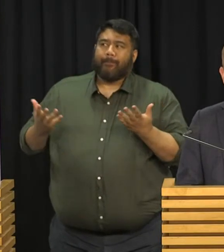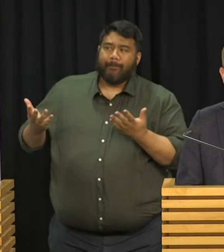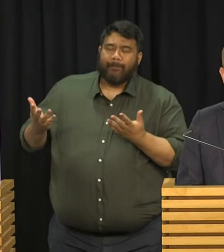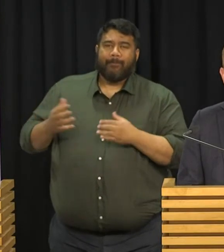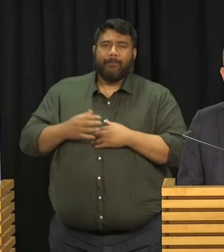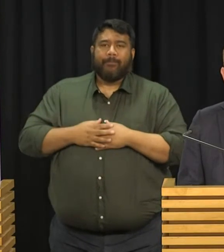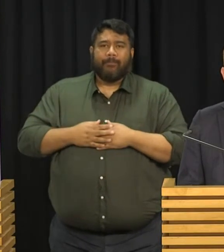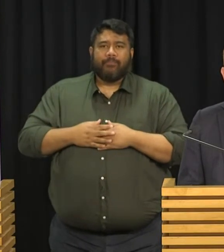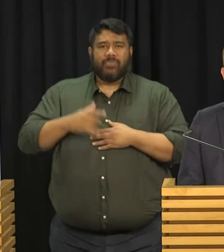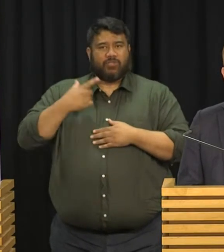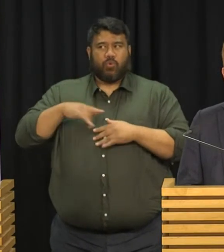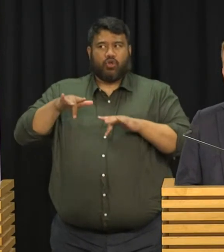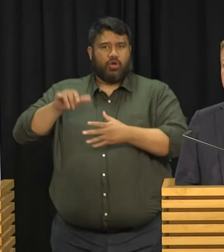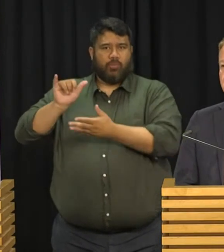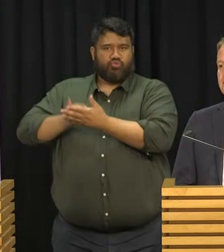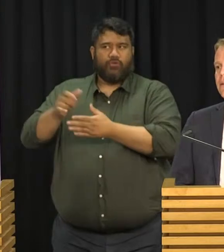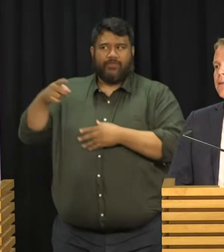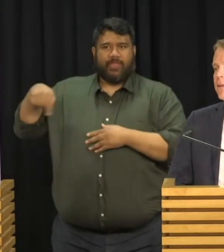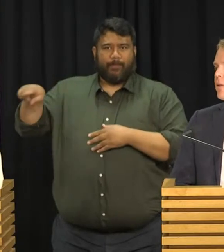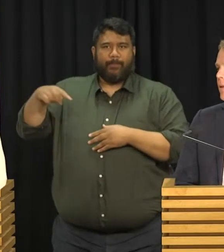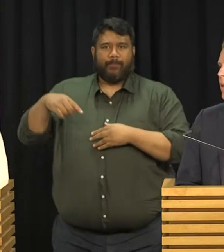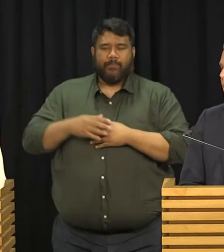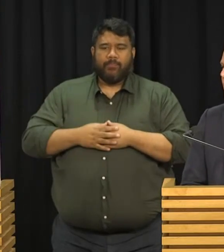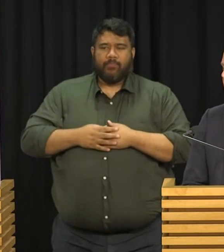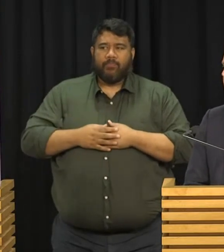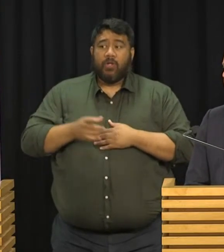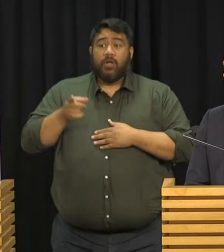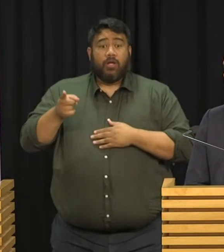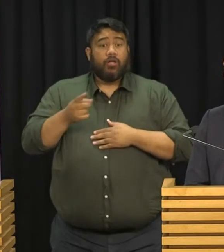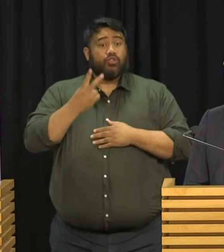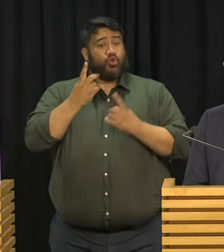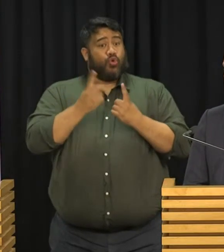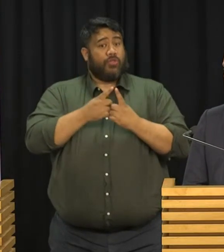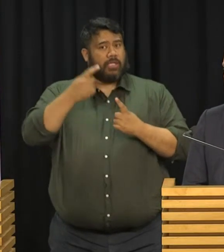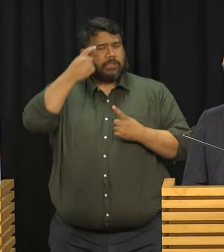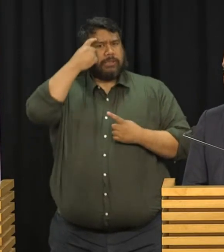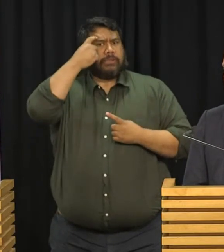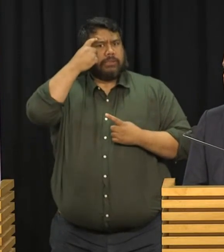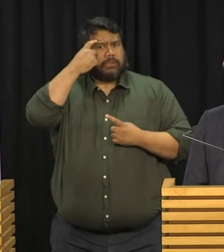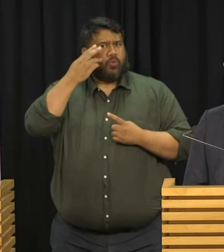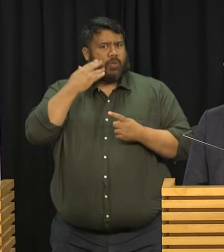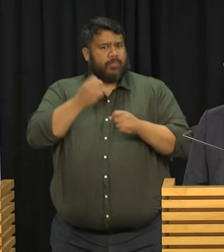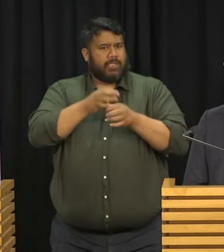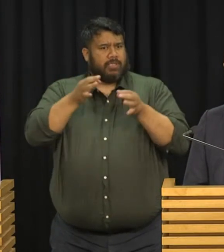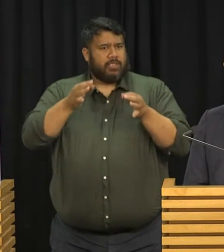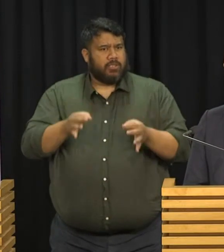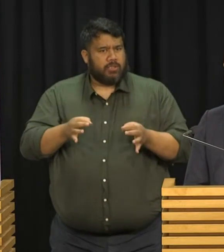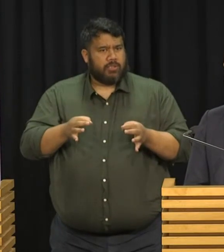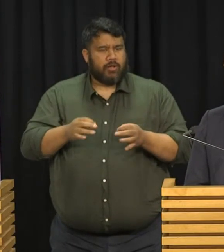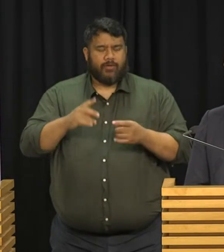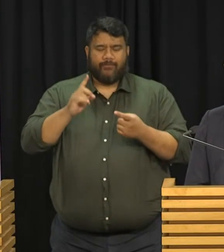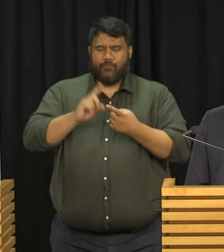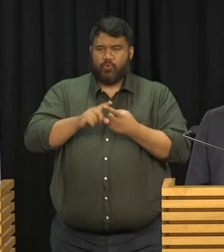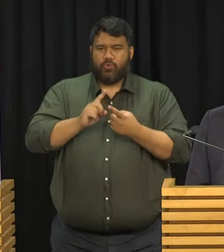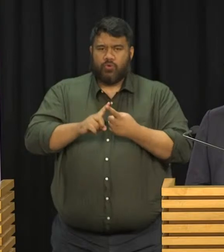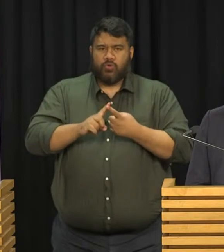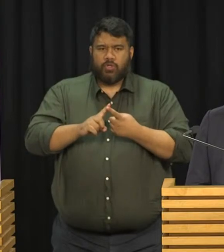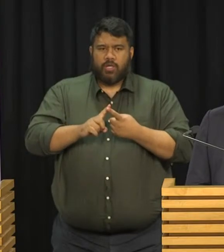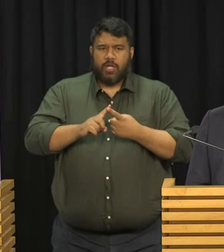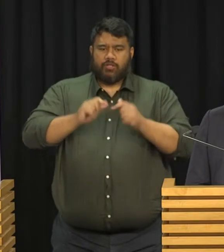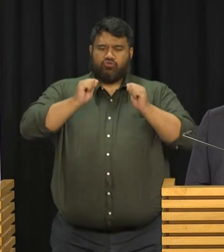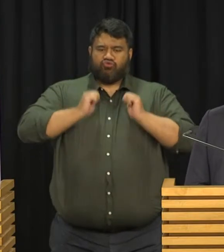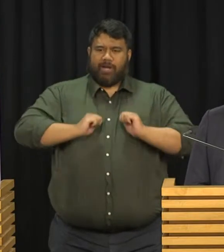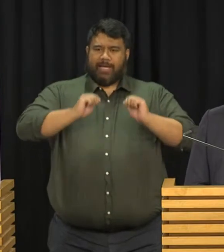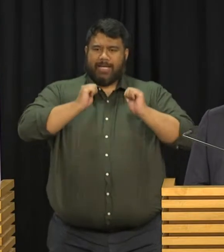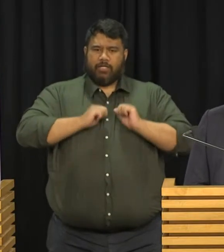by AstraZeneca. So two things I'd say did weigh heavily for us. Firstly, very specific training for our vaccinators on